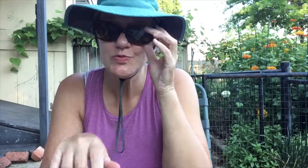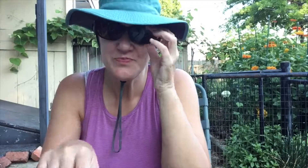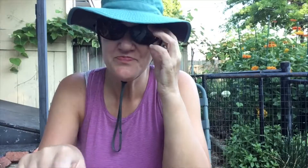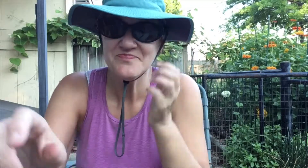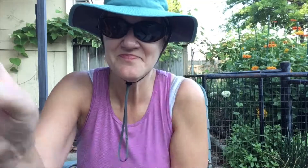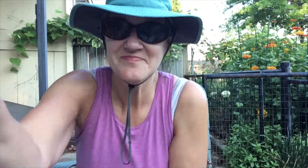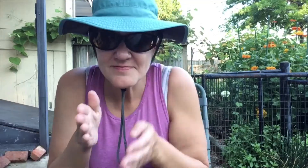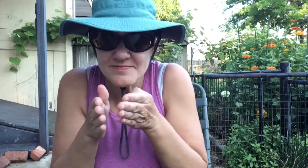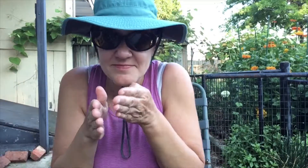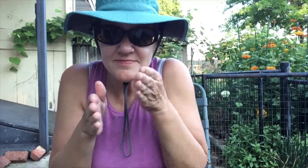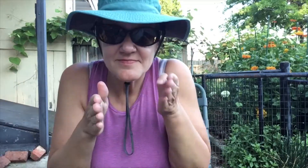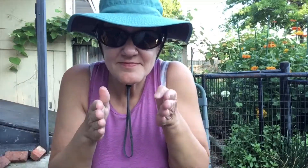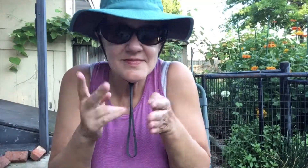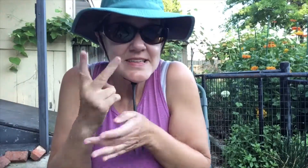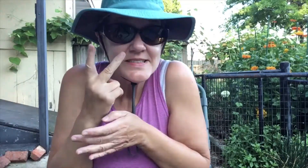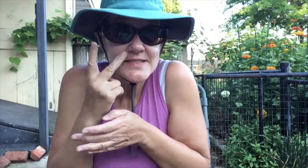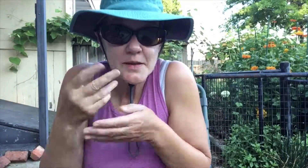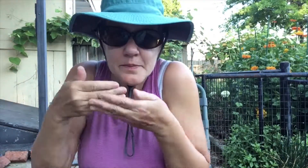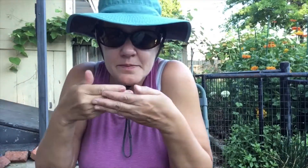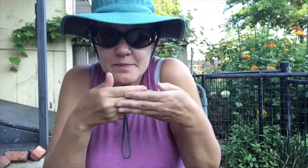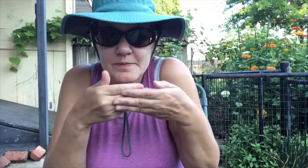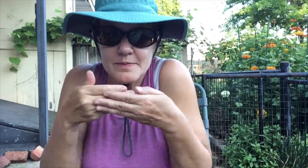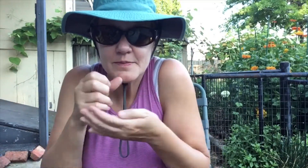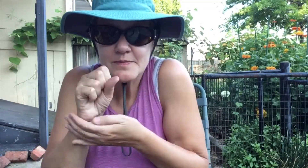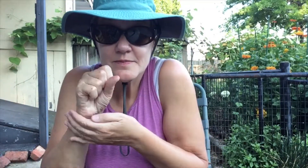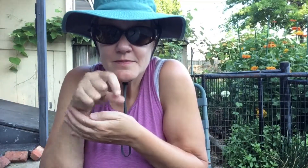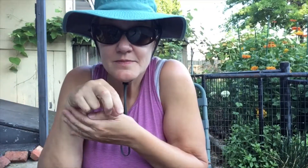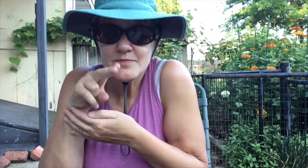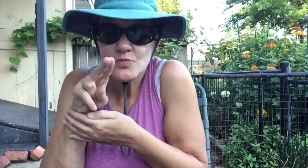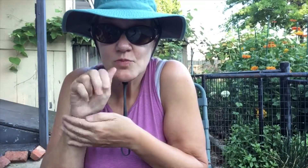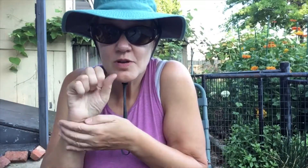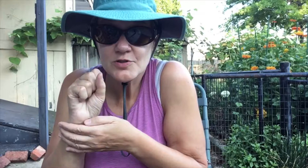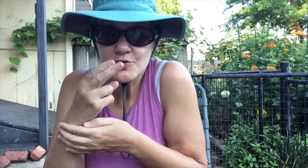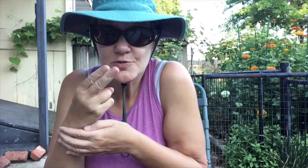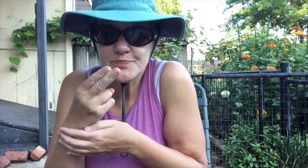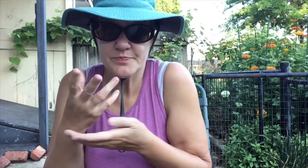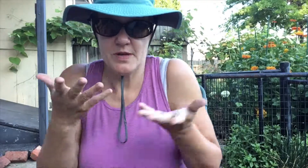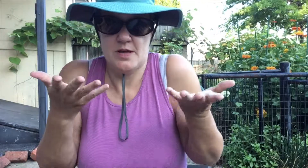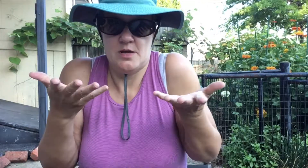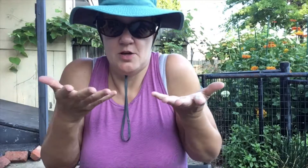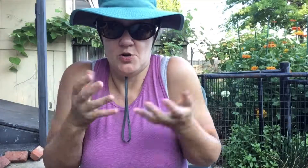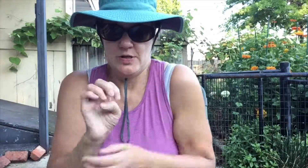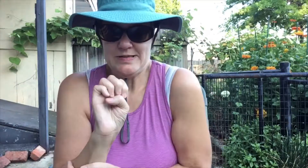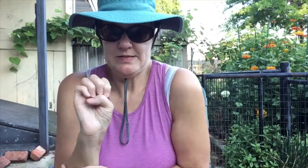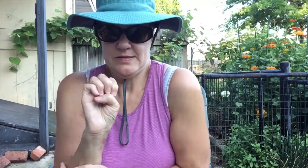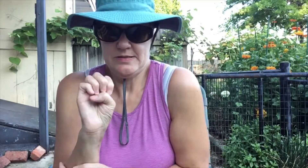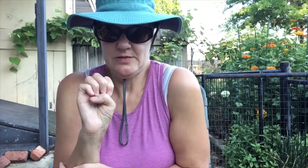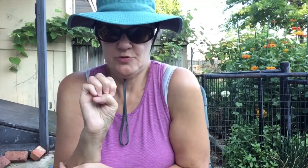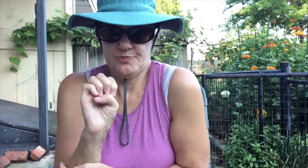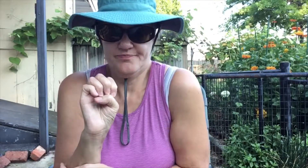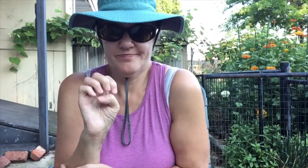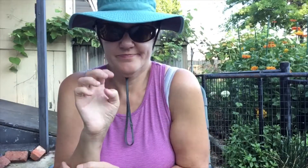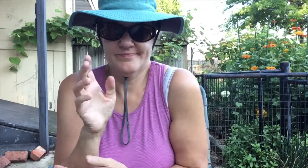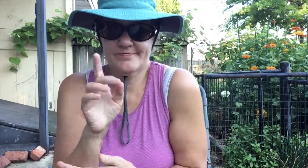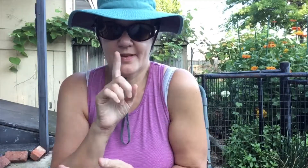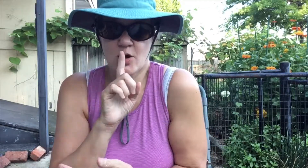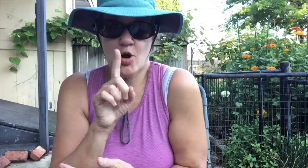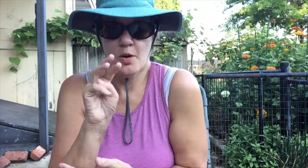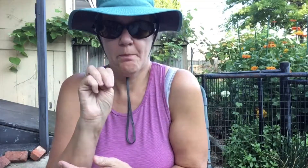You can also do fall tomatoes too. Now right next to them you saw some baby squash. So here in